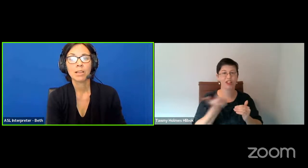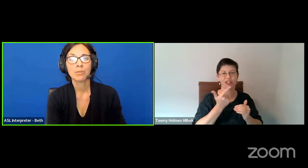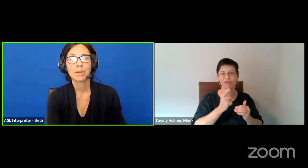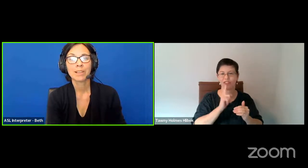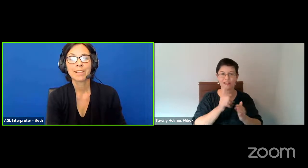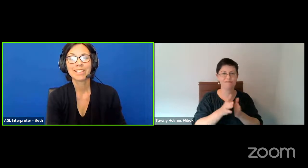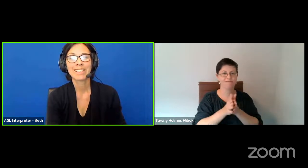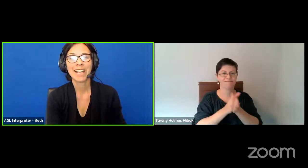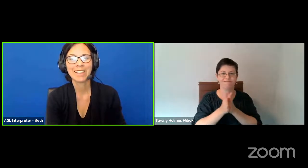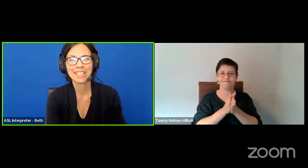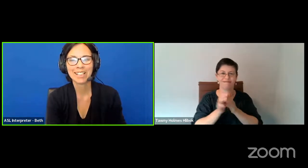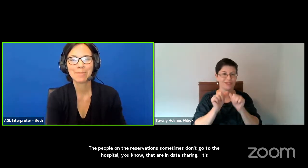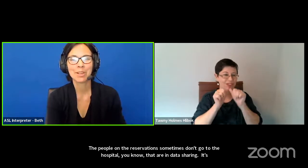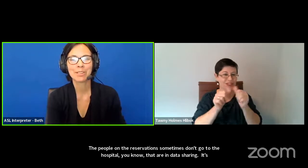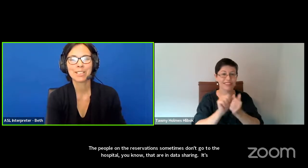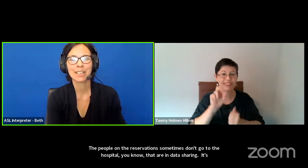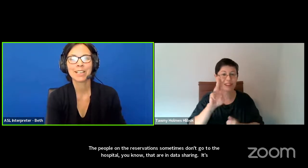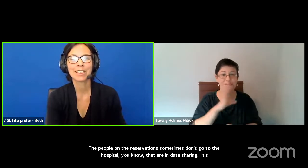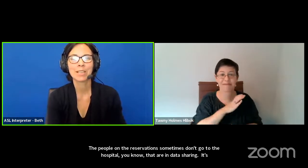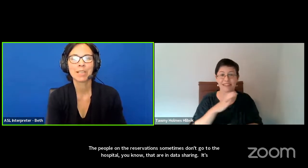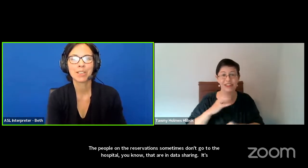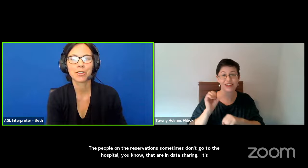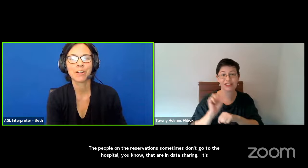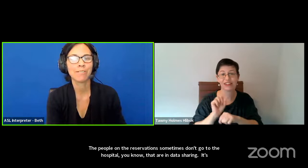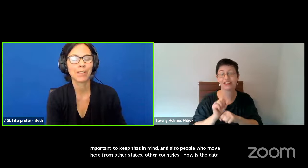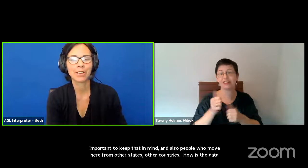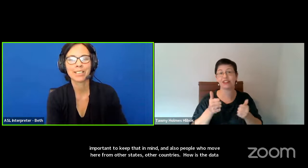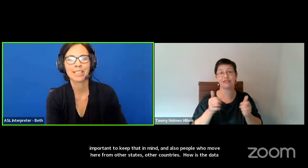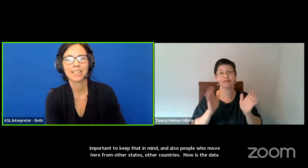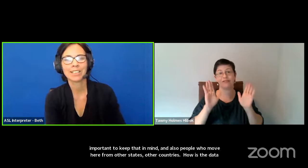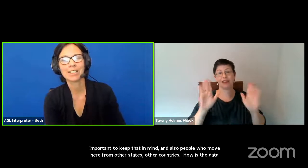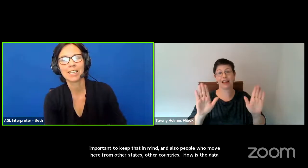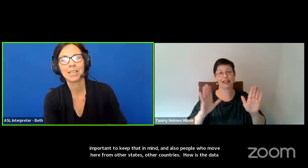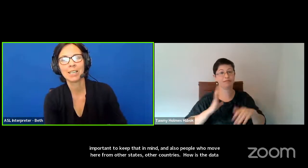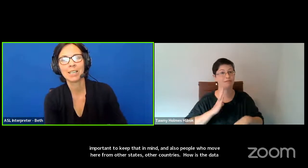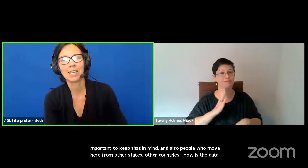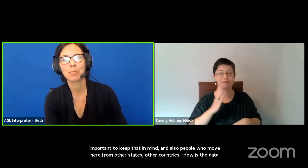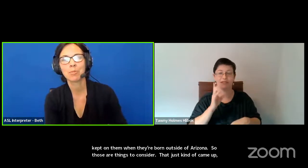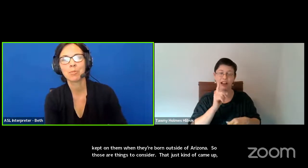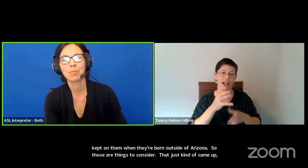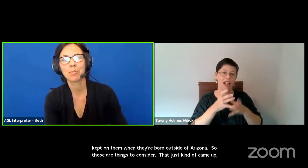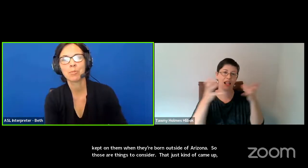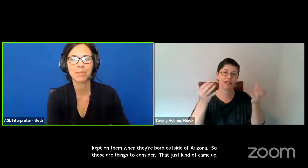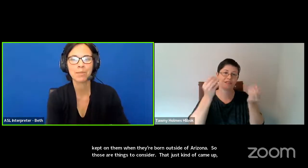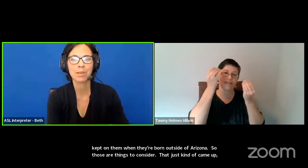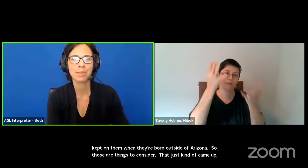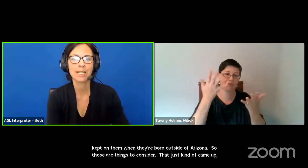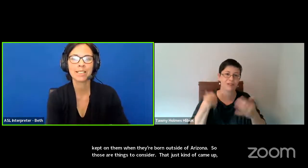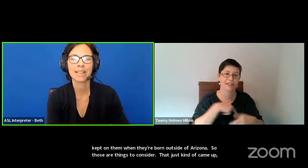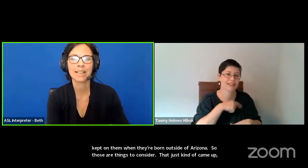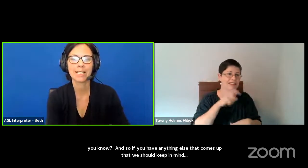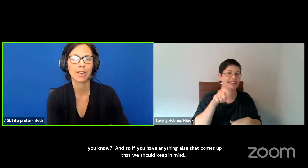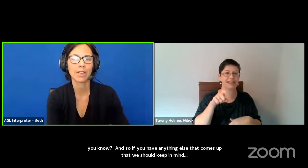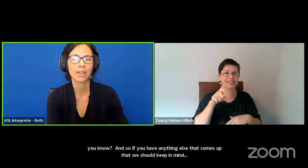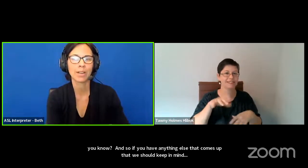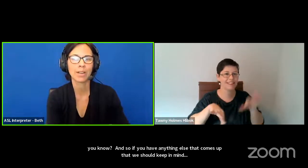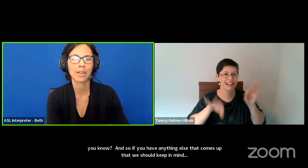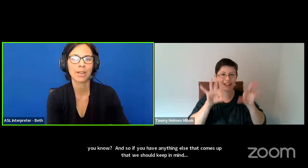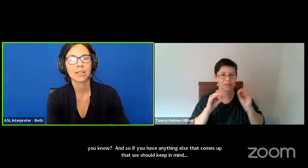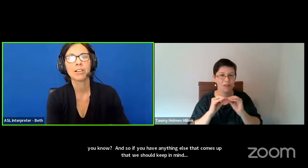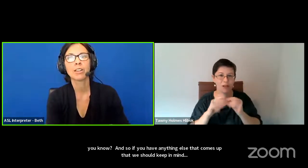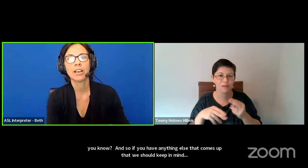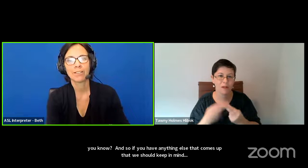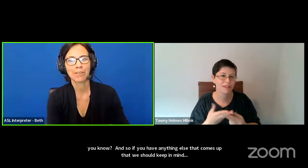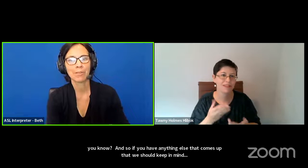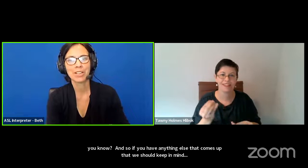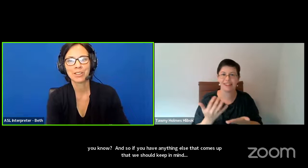Okay, well, with the silence that I'm noticing, it seems like you're all very excited to keep working on your subcommittees, and that's great. There's